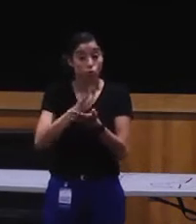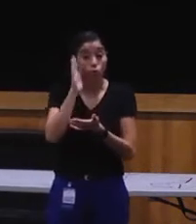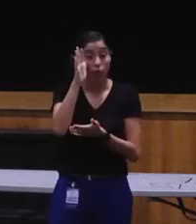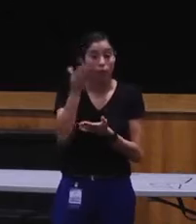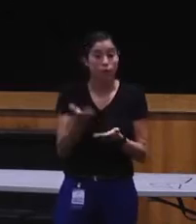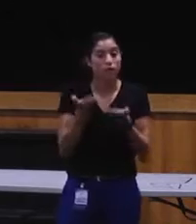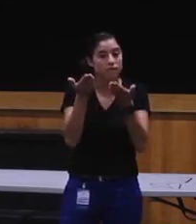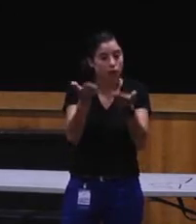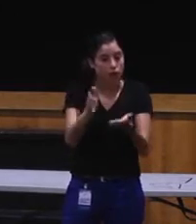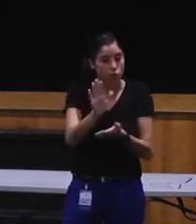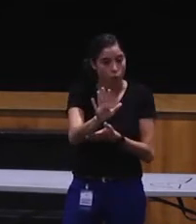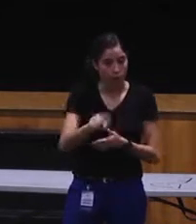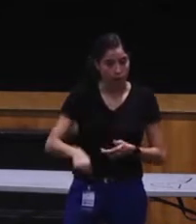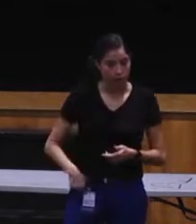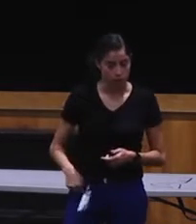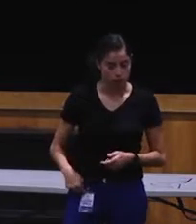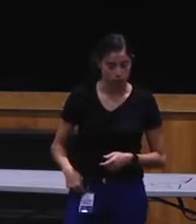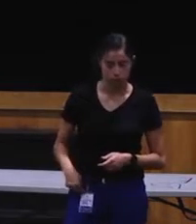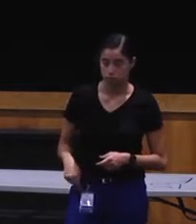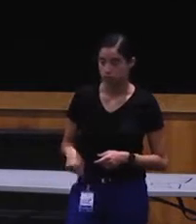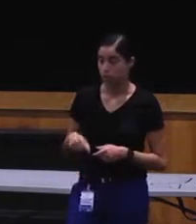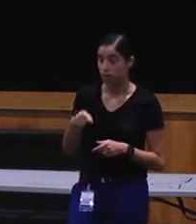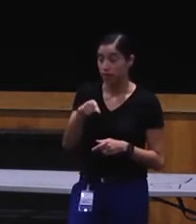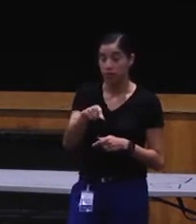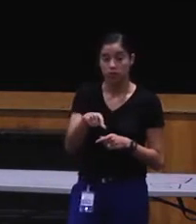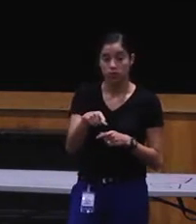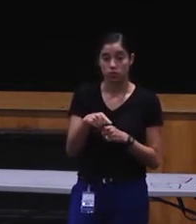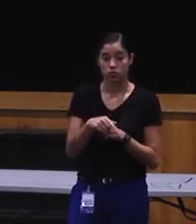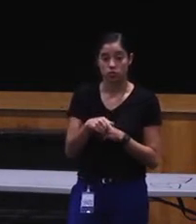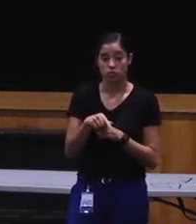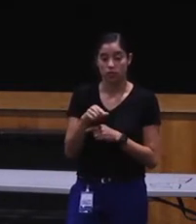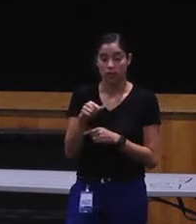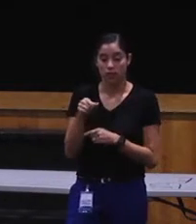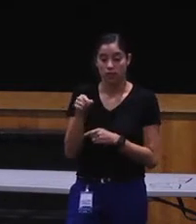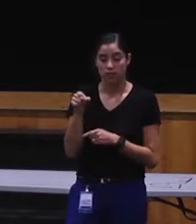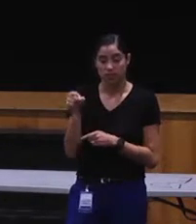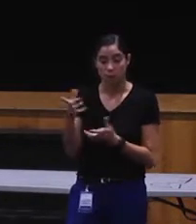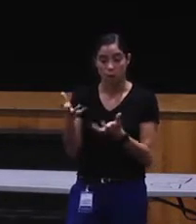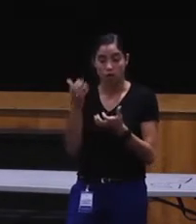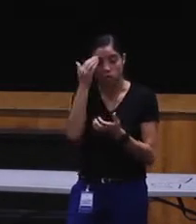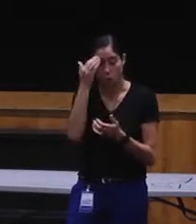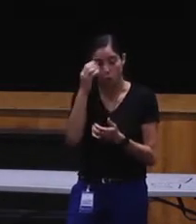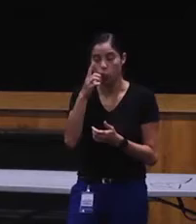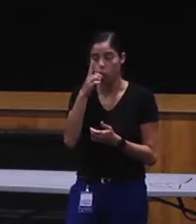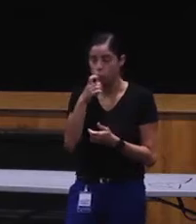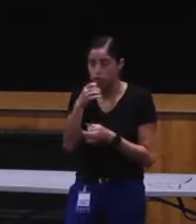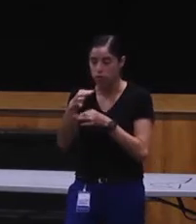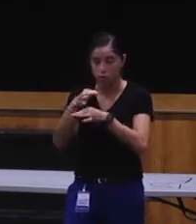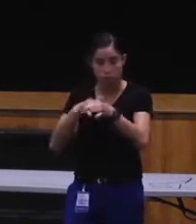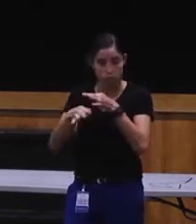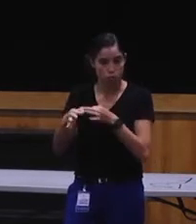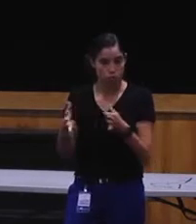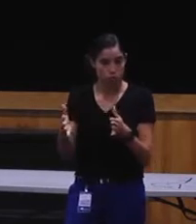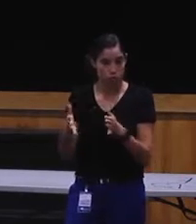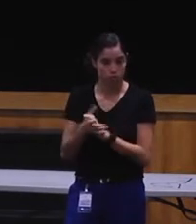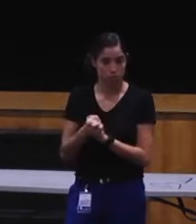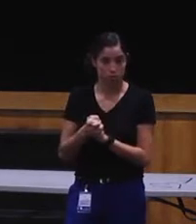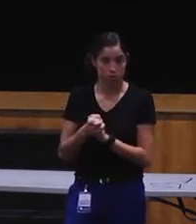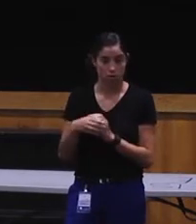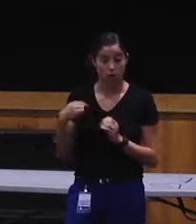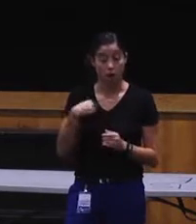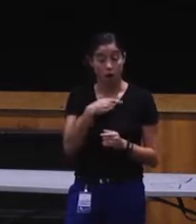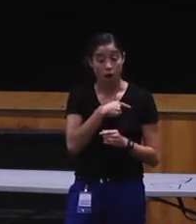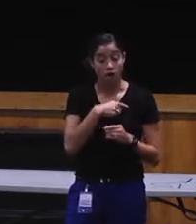badges, make them unique to their schools so that they know who the substitutes are. On our largest school campuses,